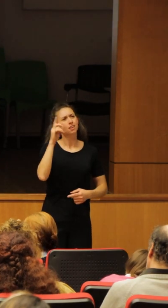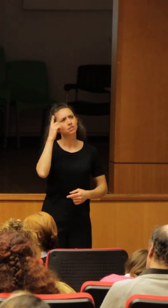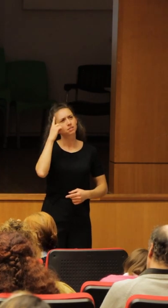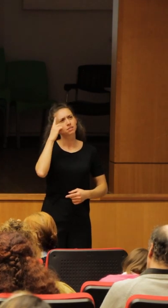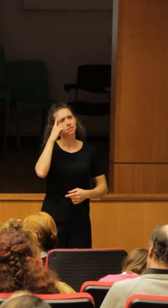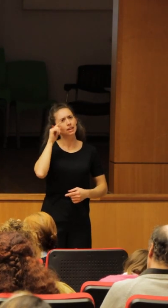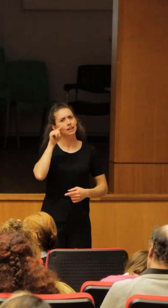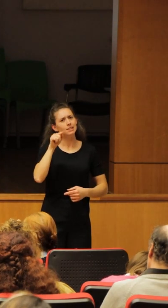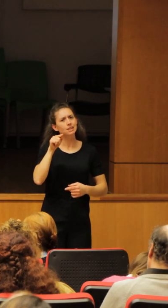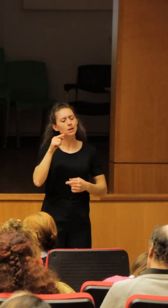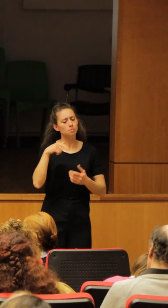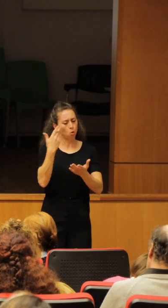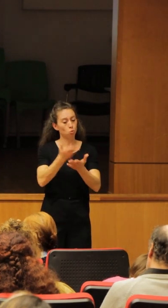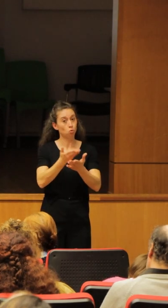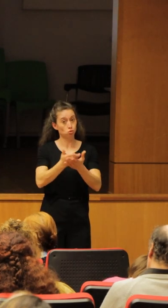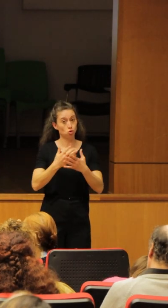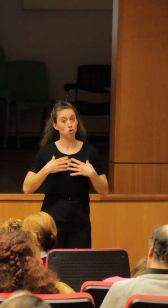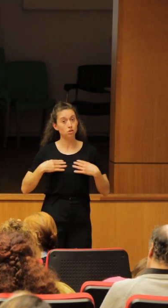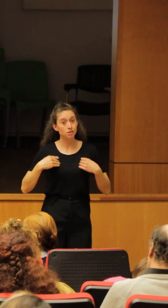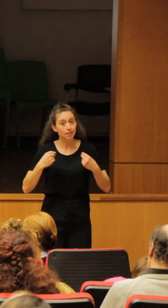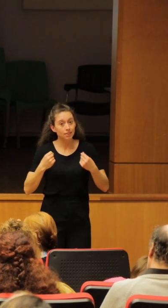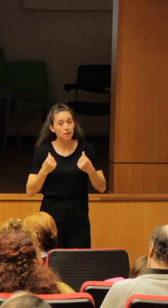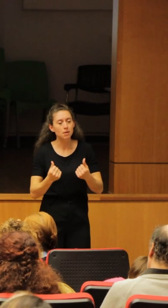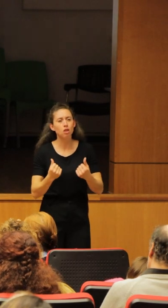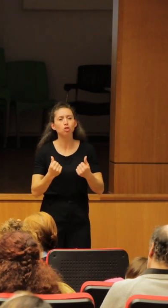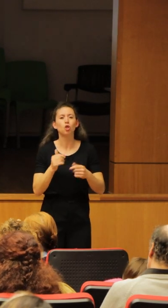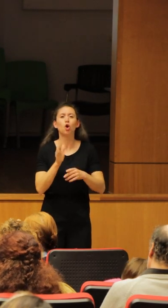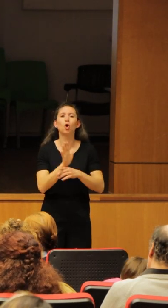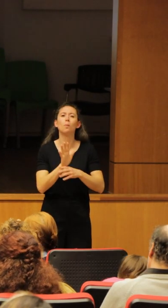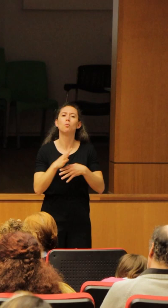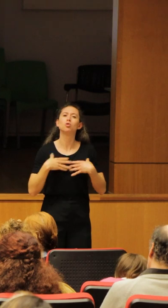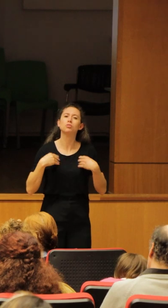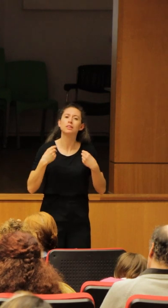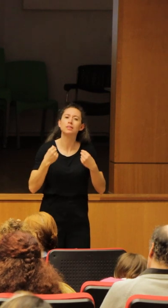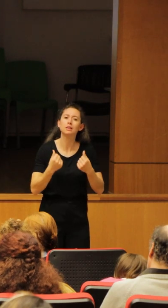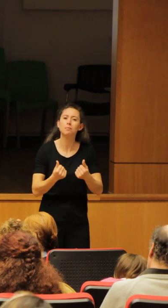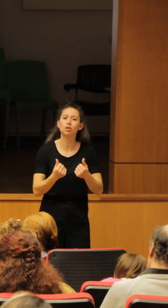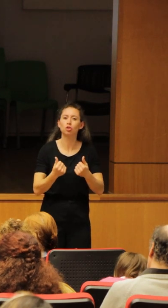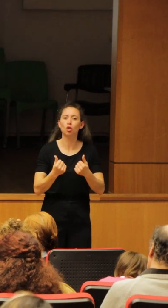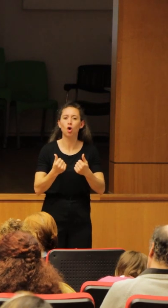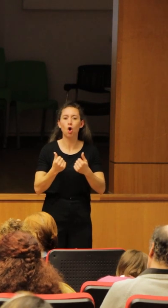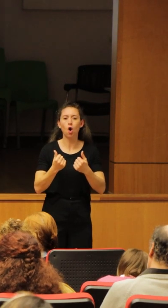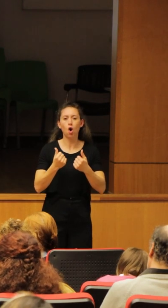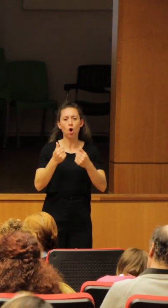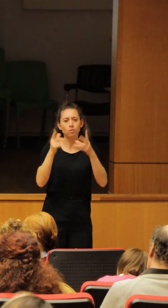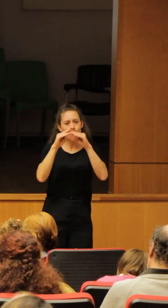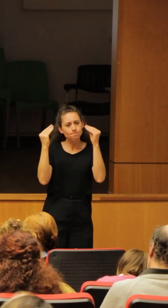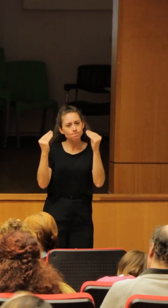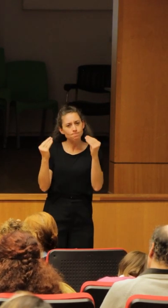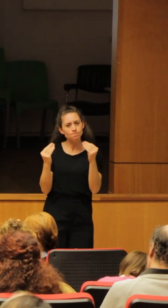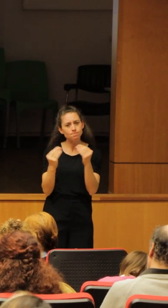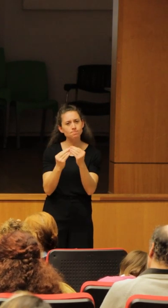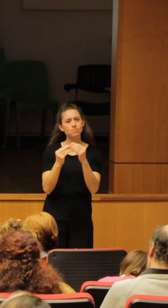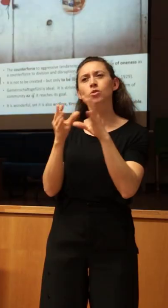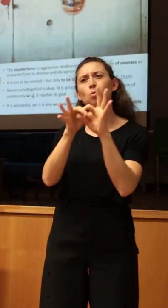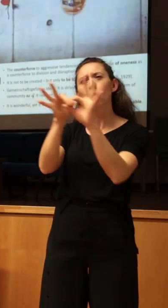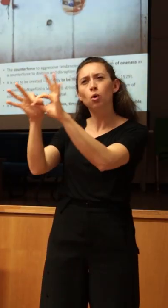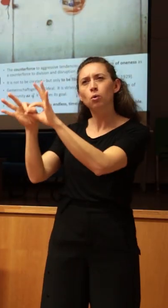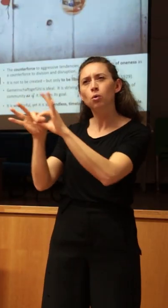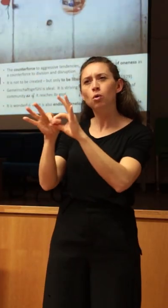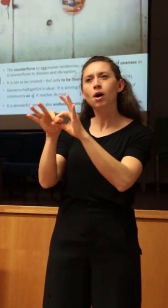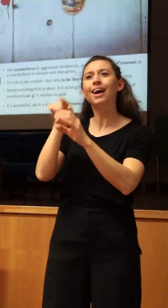plantea este sentimiento de esta especie de sentimiento de oneness, de holístico, como una